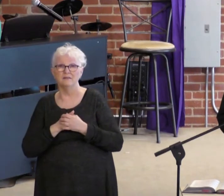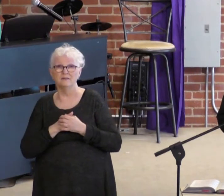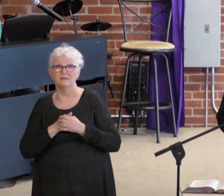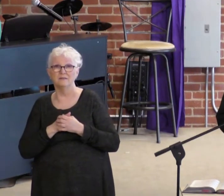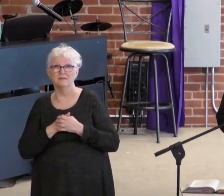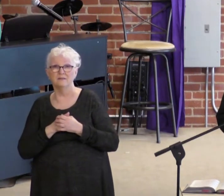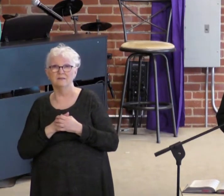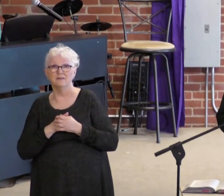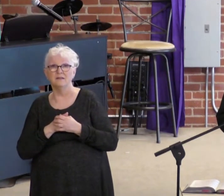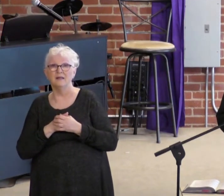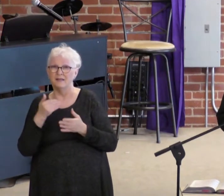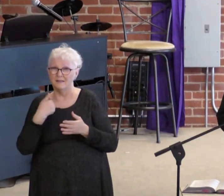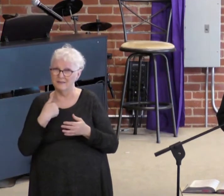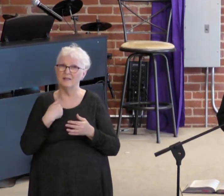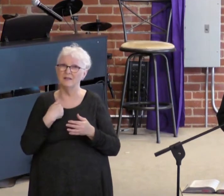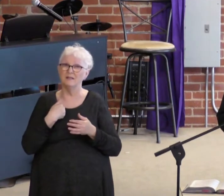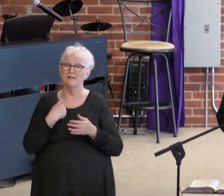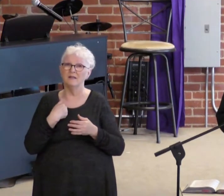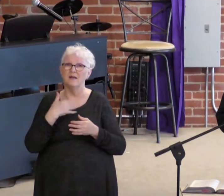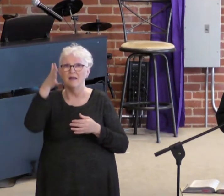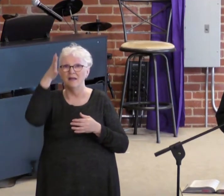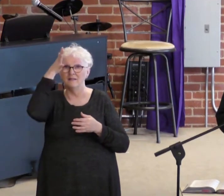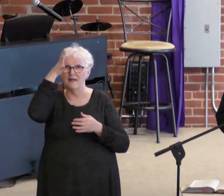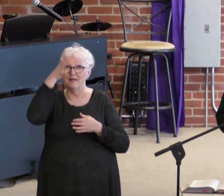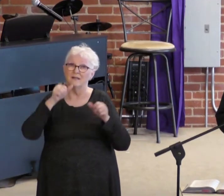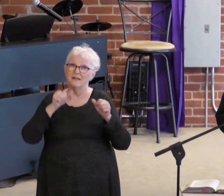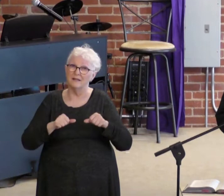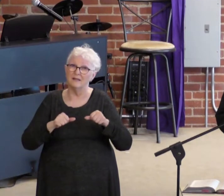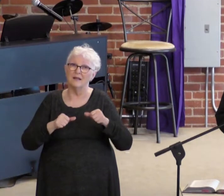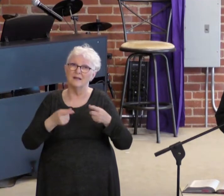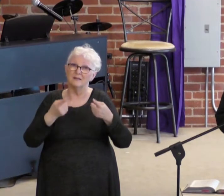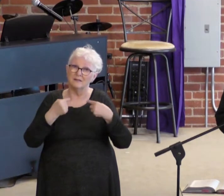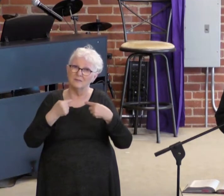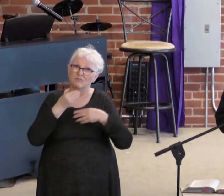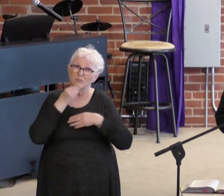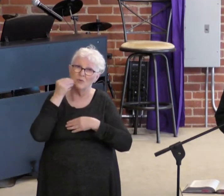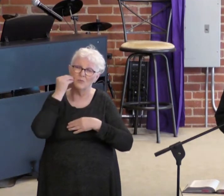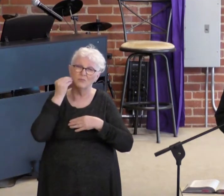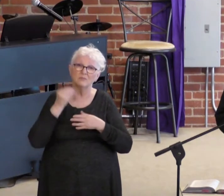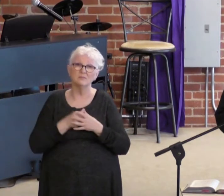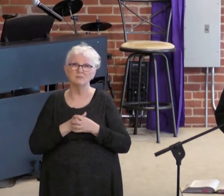And he gave his name. It's me. He said, Daddy, can I come home?